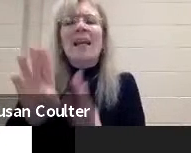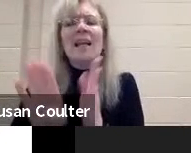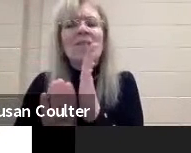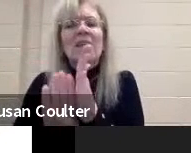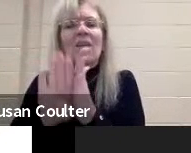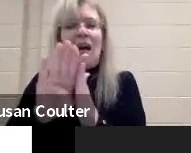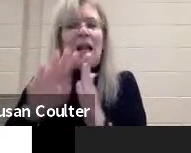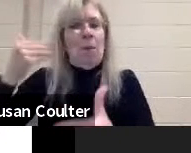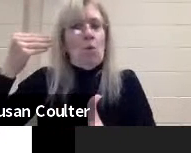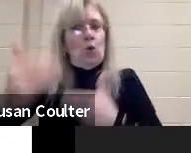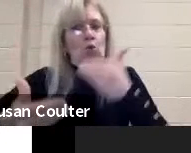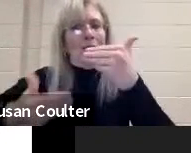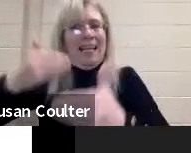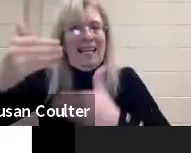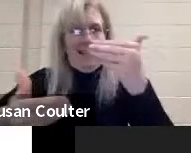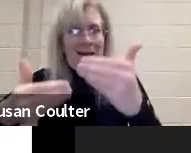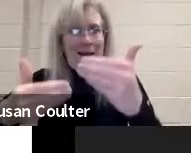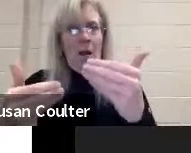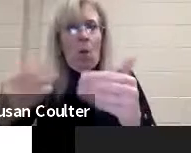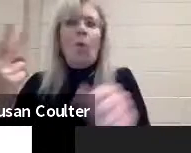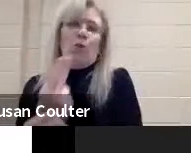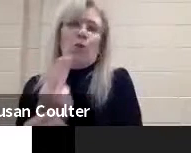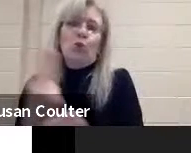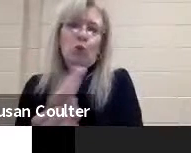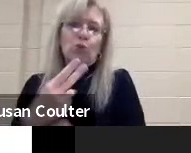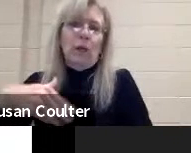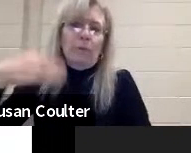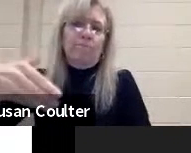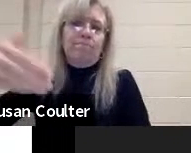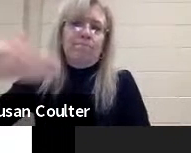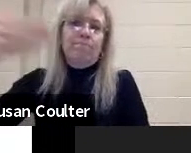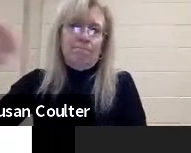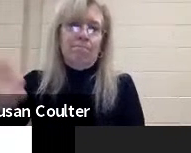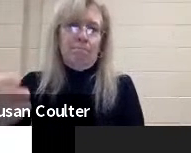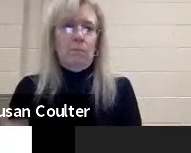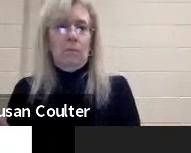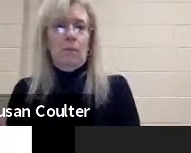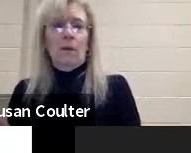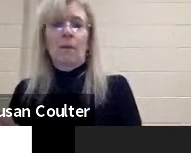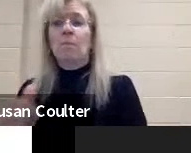You kind of develop a routine when you use it.